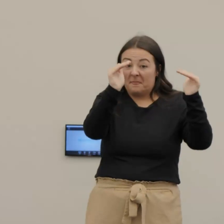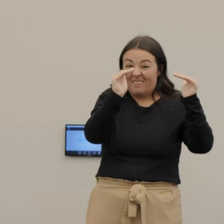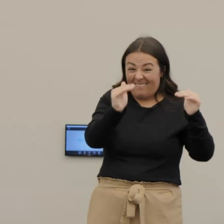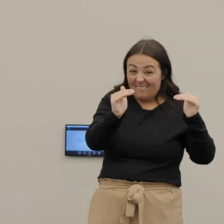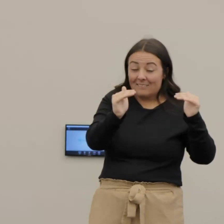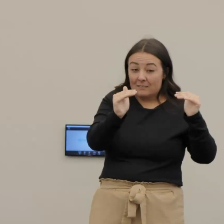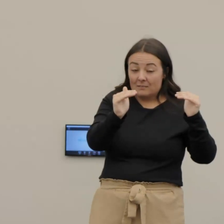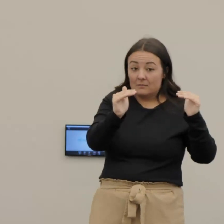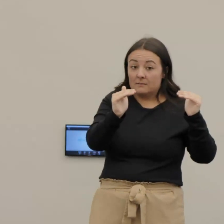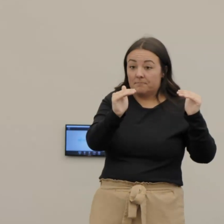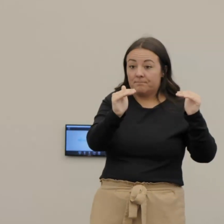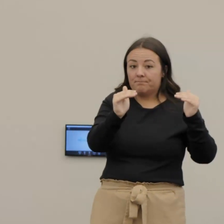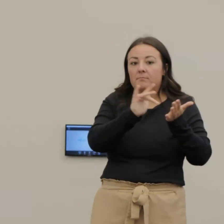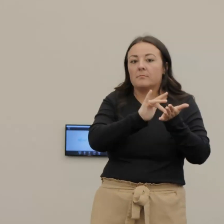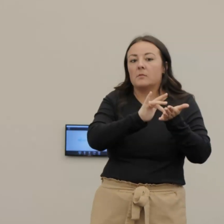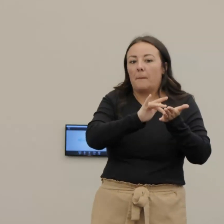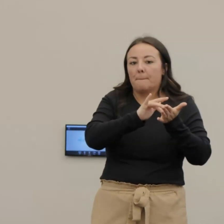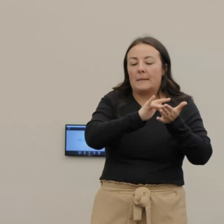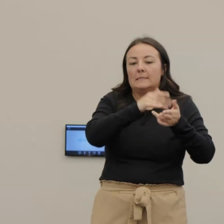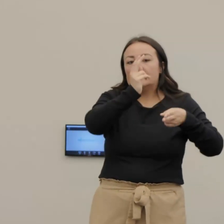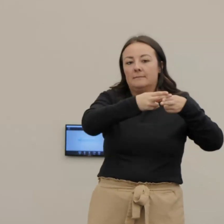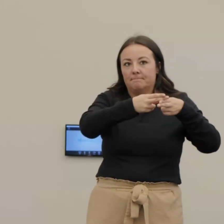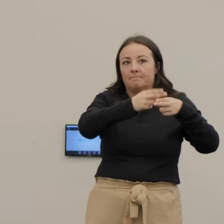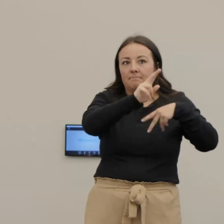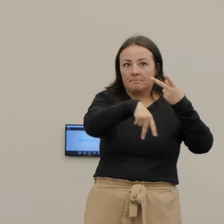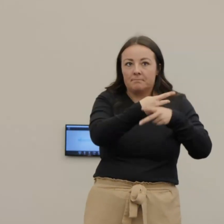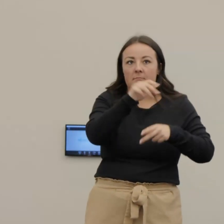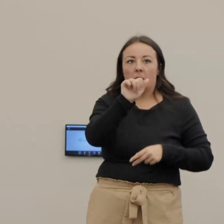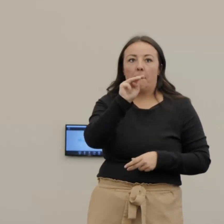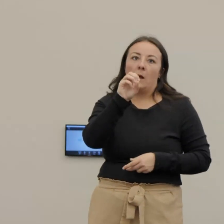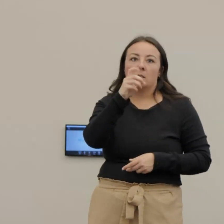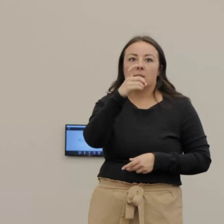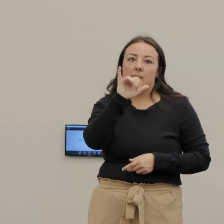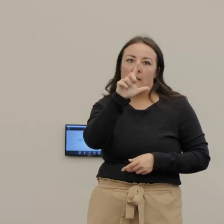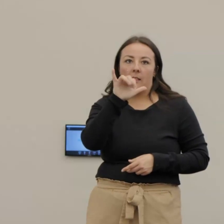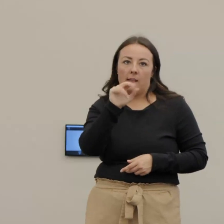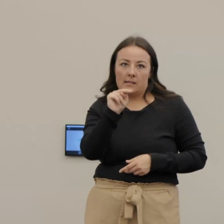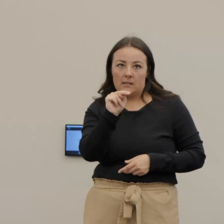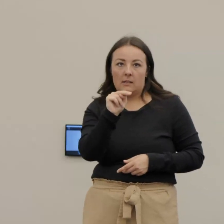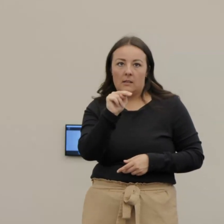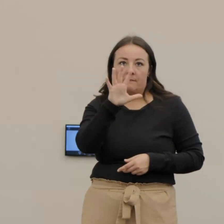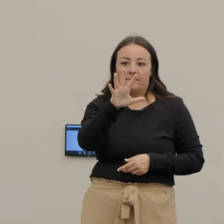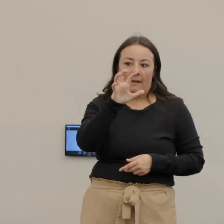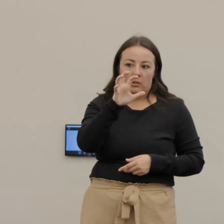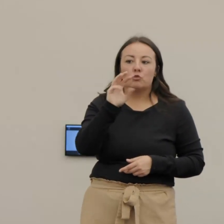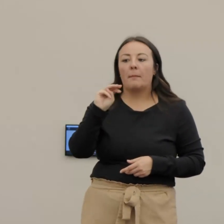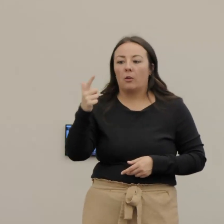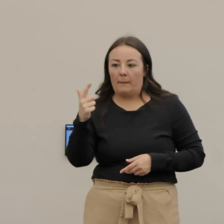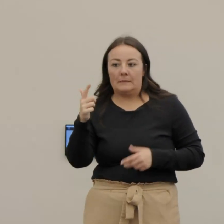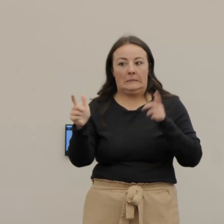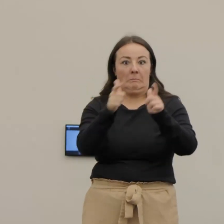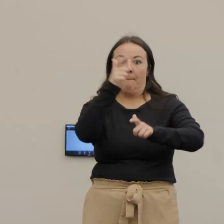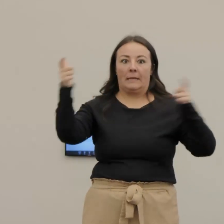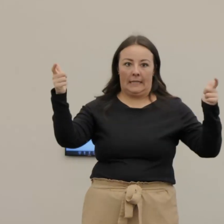next thing it says is the prescription type, amoxicillin 500 milligrams, and it's big.